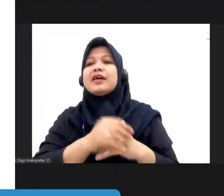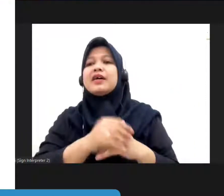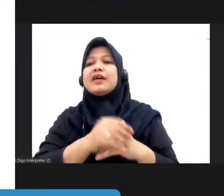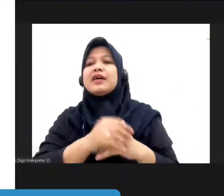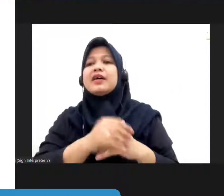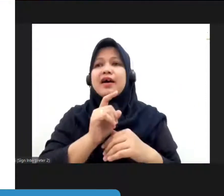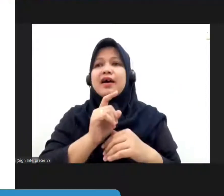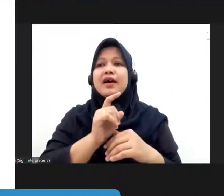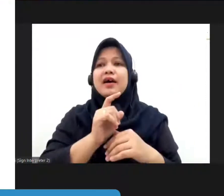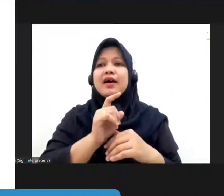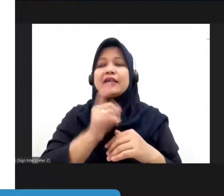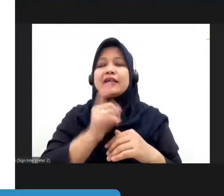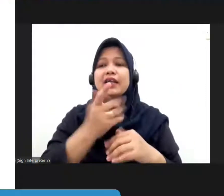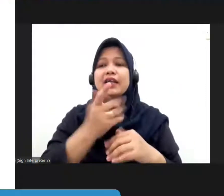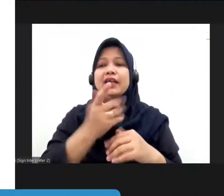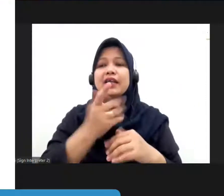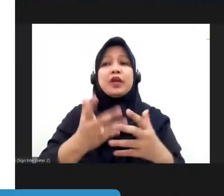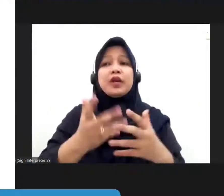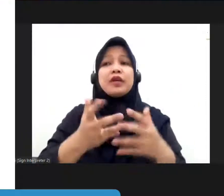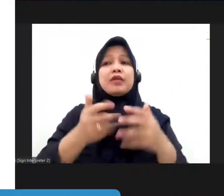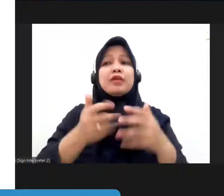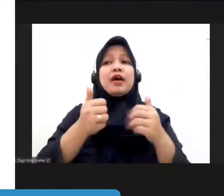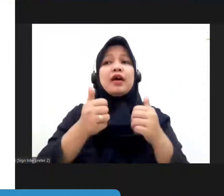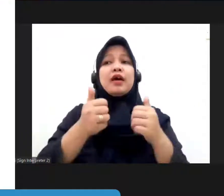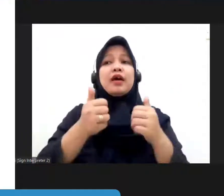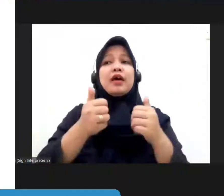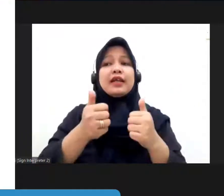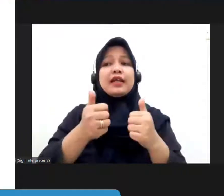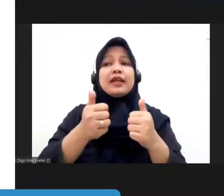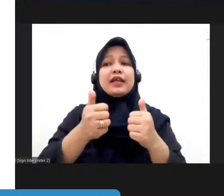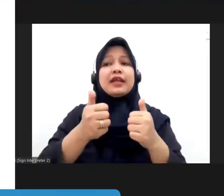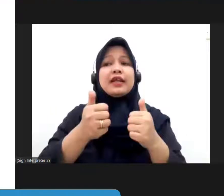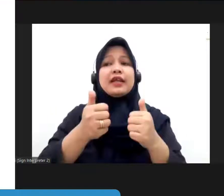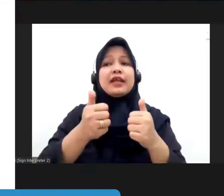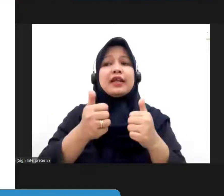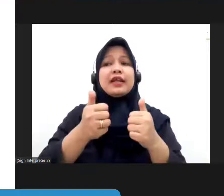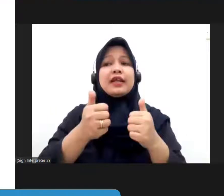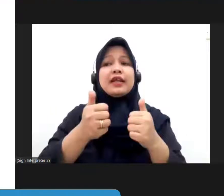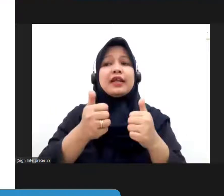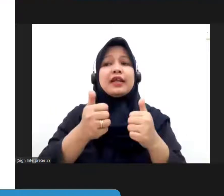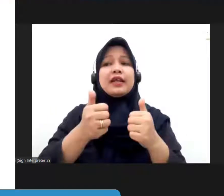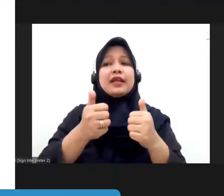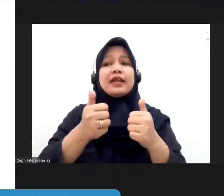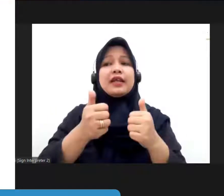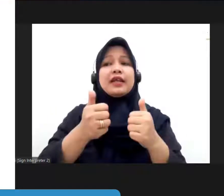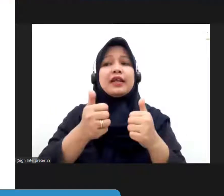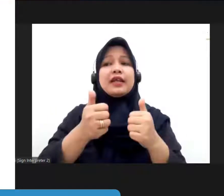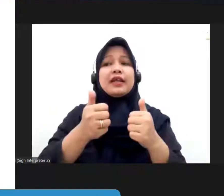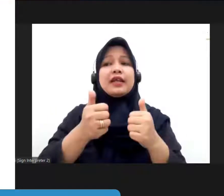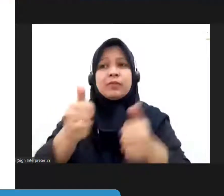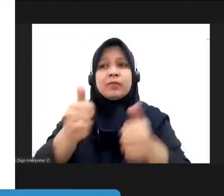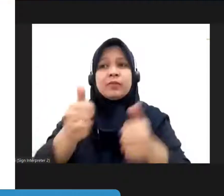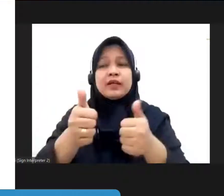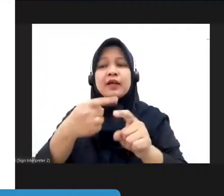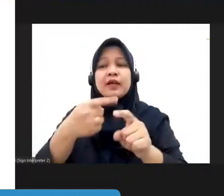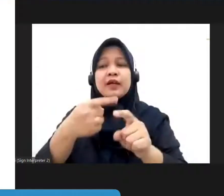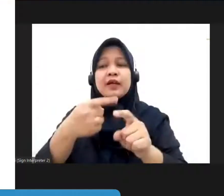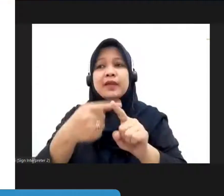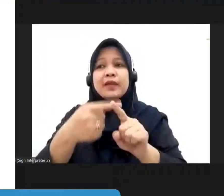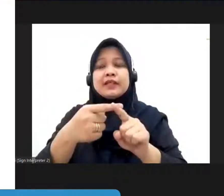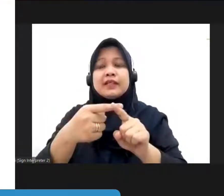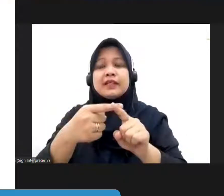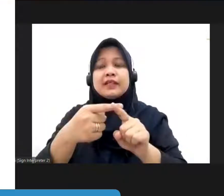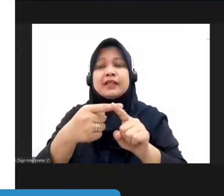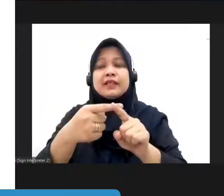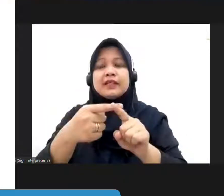mechanism within that community who can take the leadership after any emergency. And I think that's what we